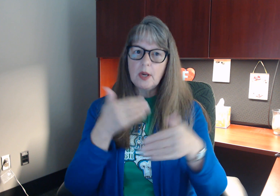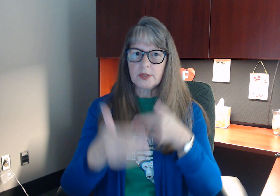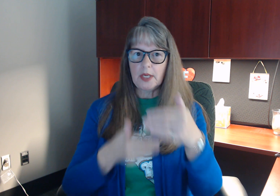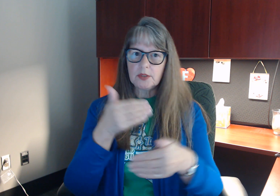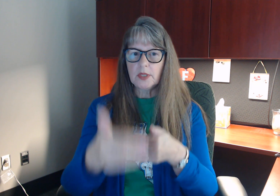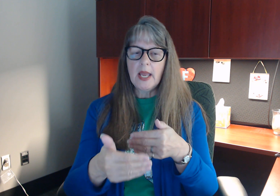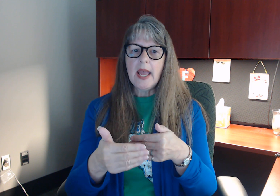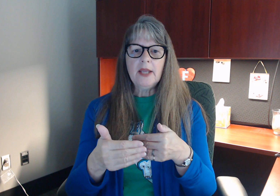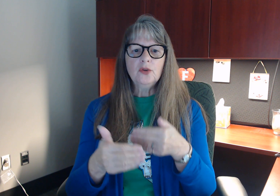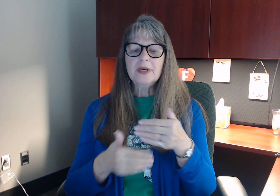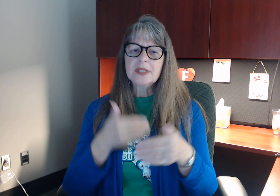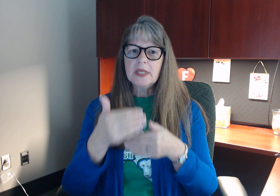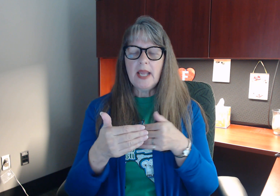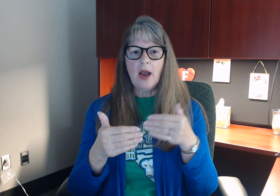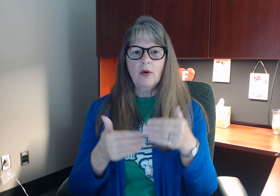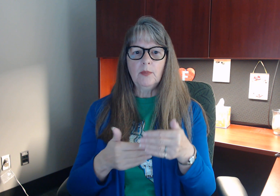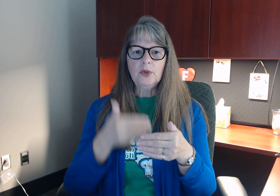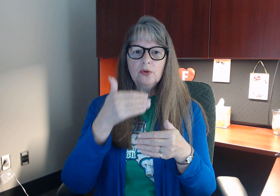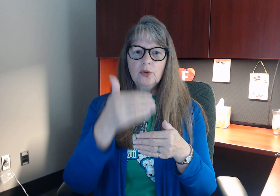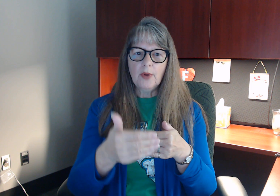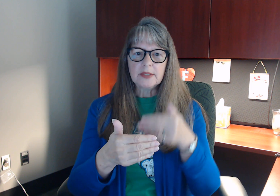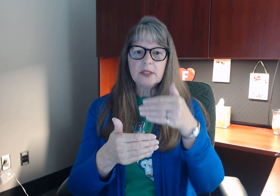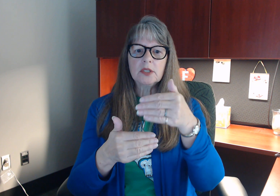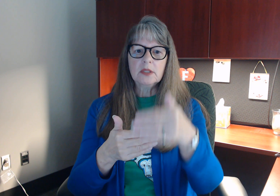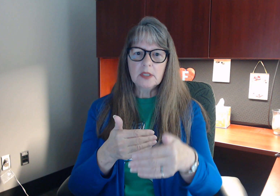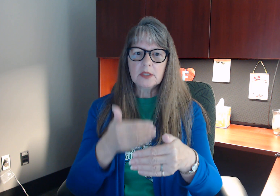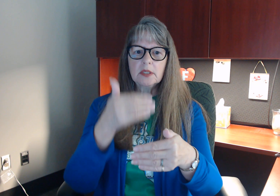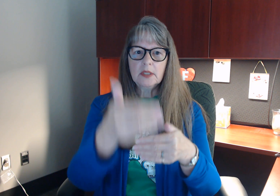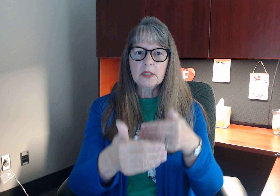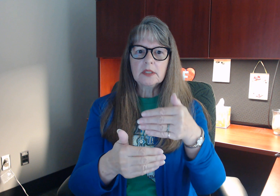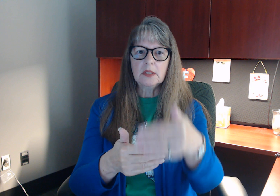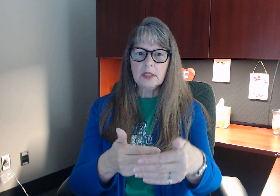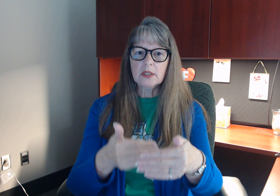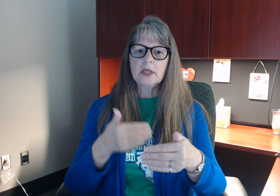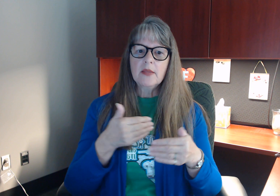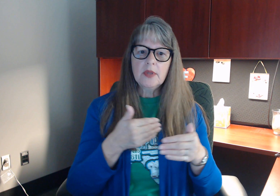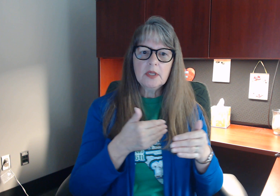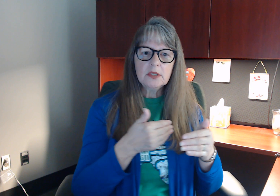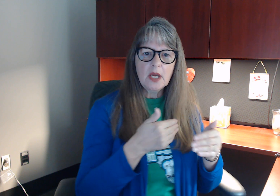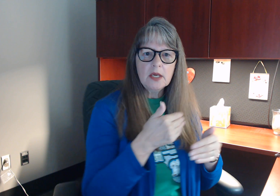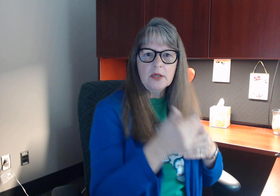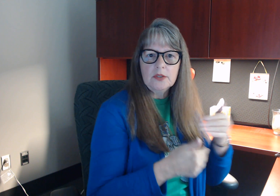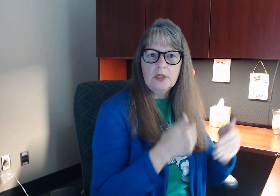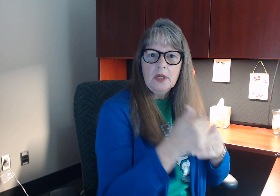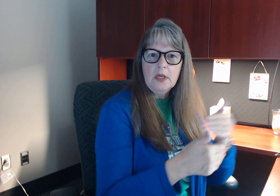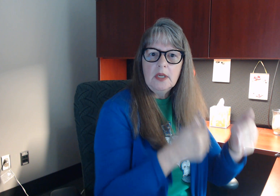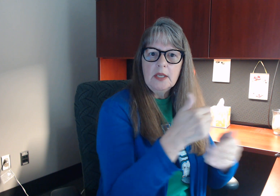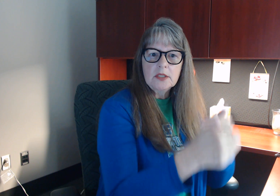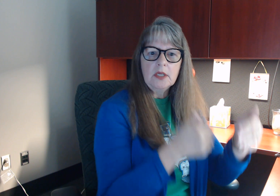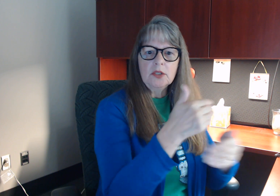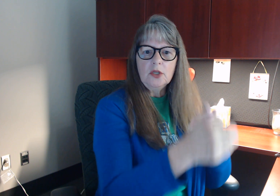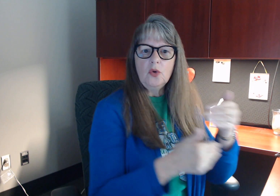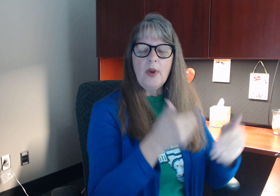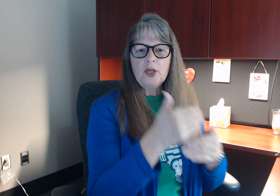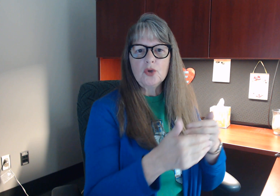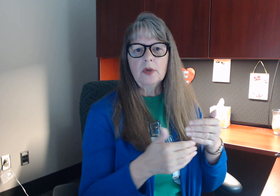Process. And you can see how when you do your hands, this and this and this and this, that it's a continuation or some type